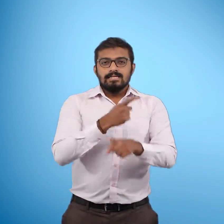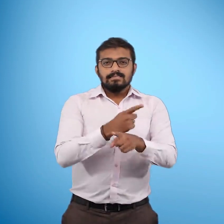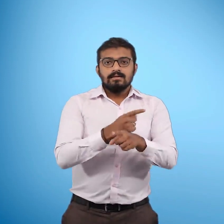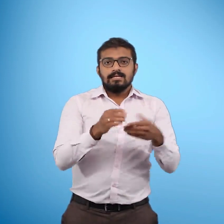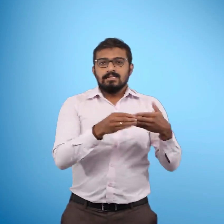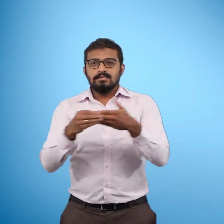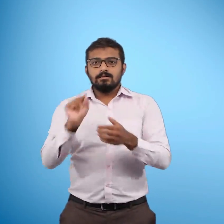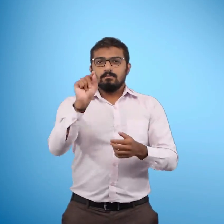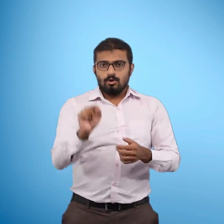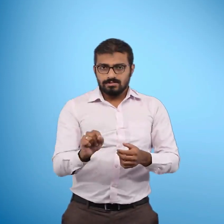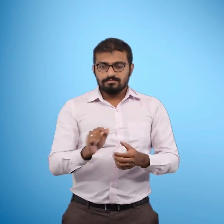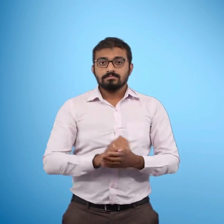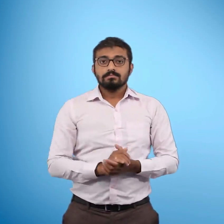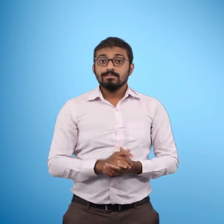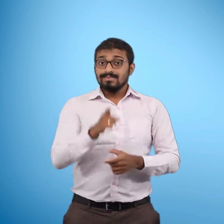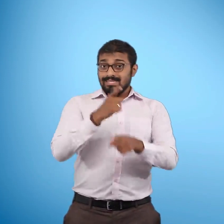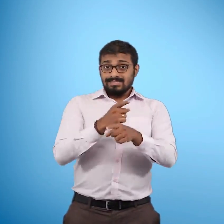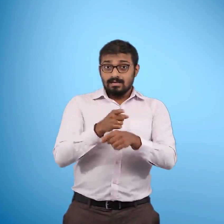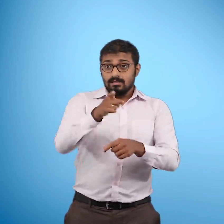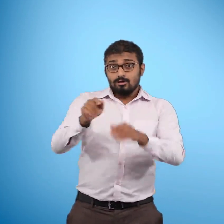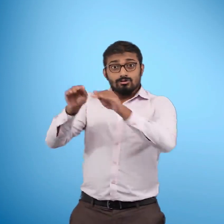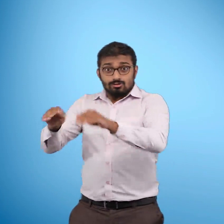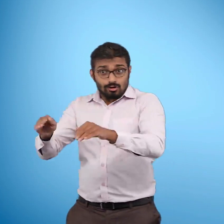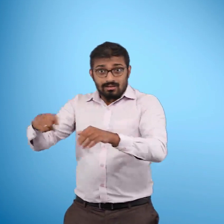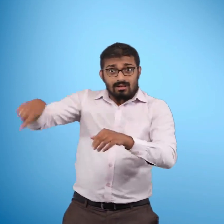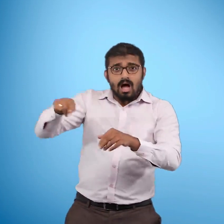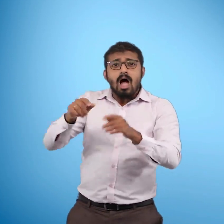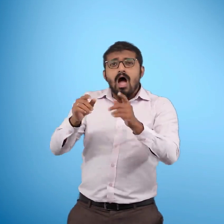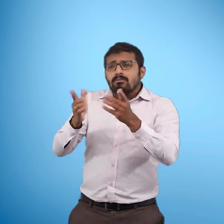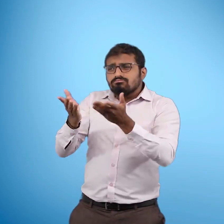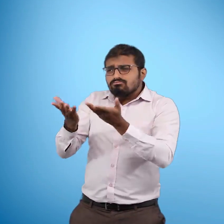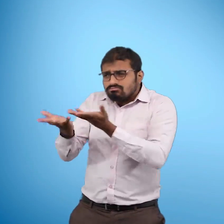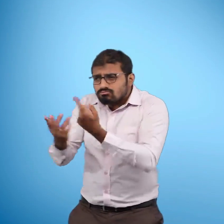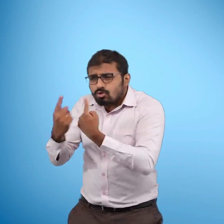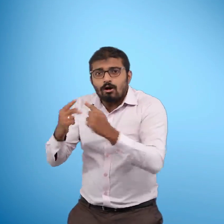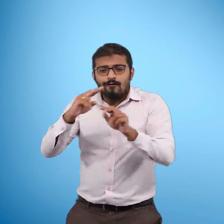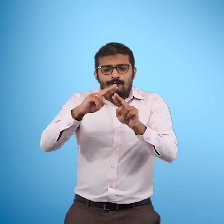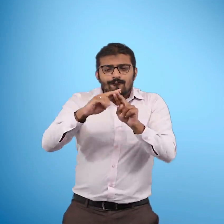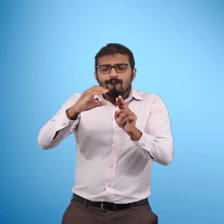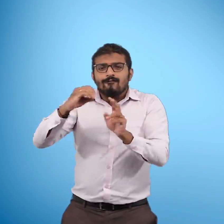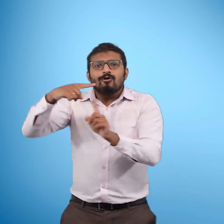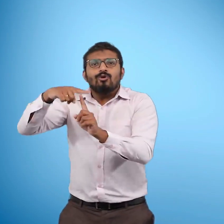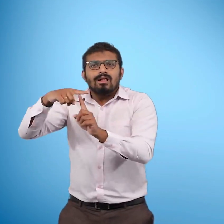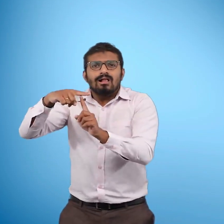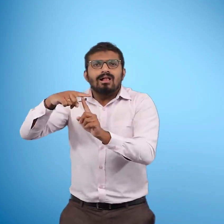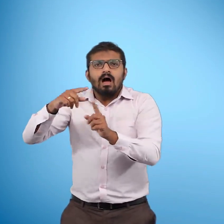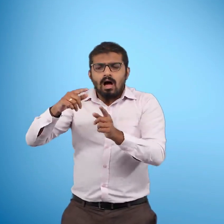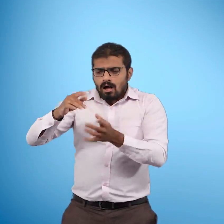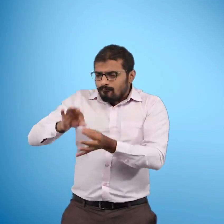For the teacher, it will be useful to have a discussion about a foot and how we use it